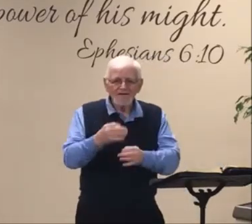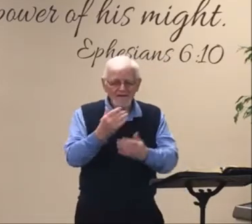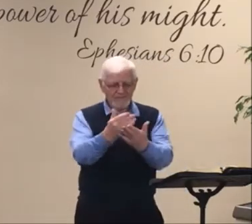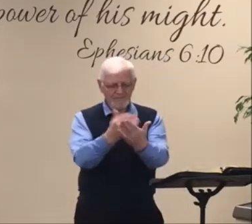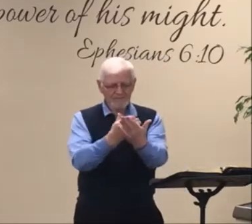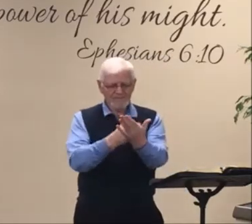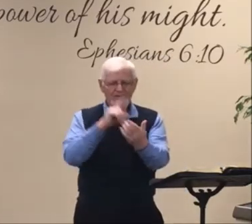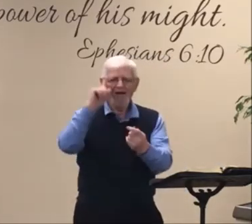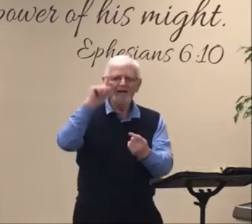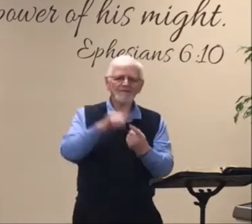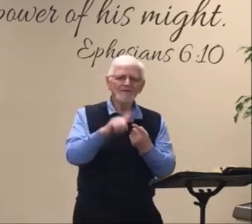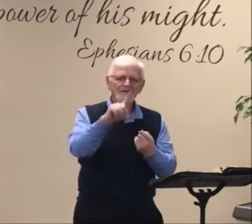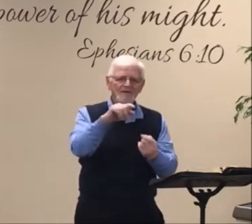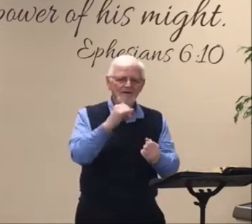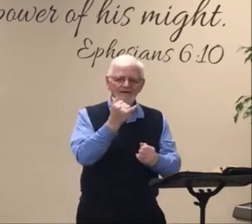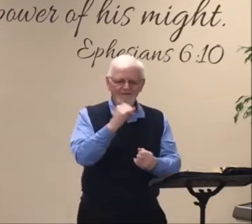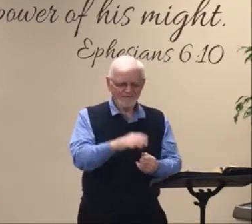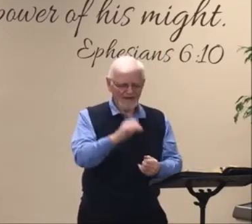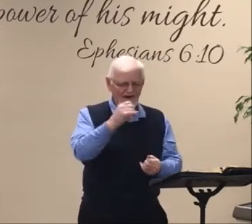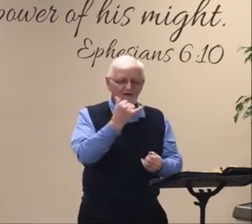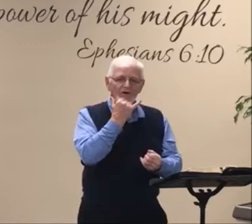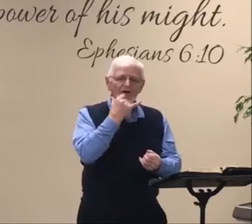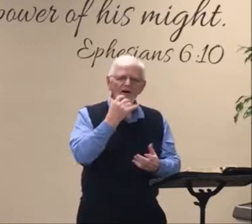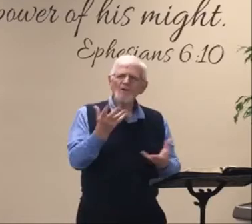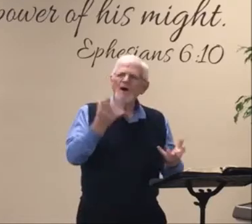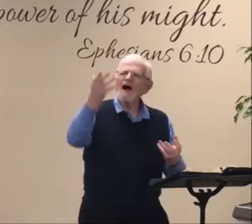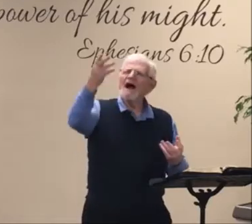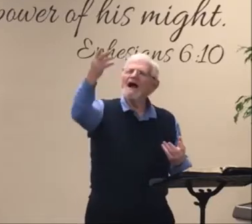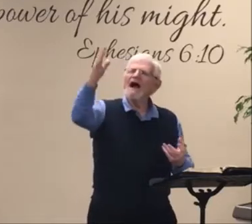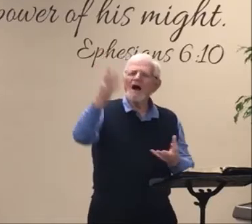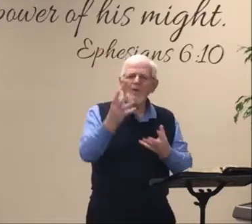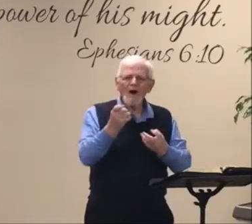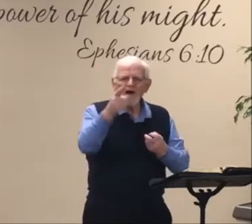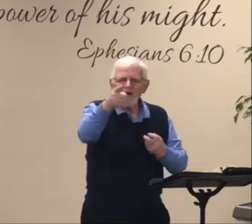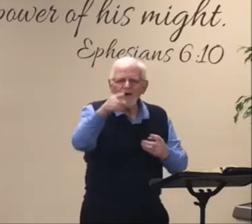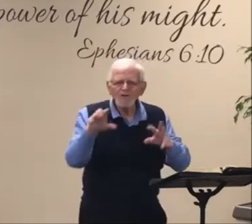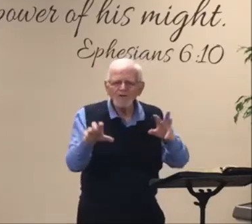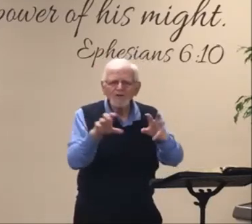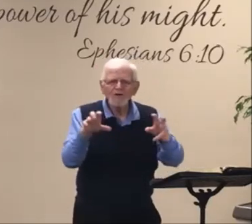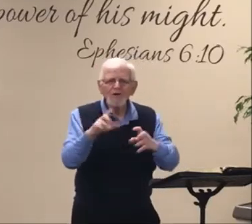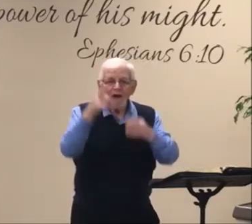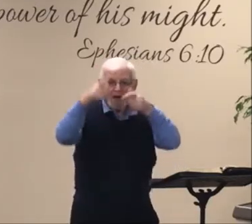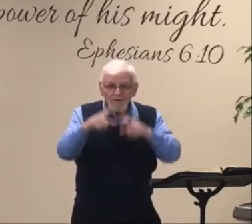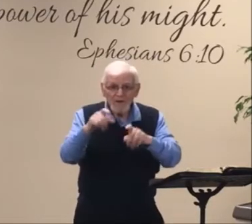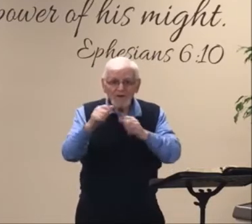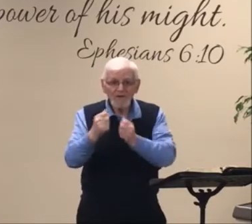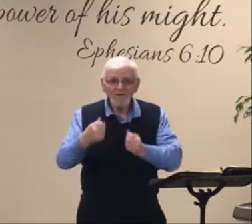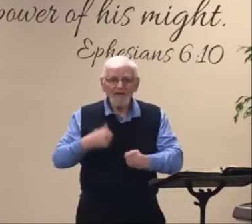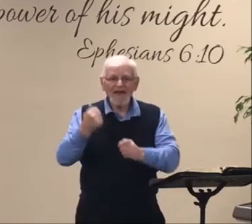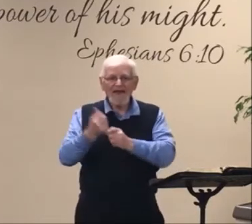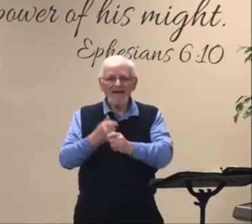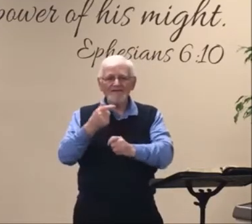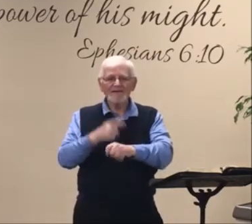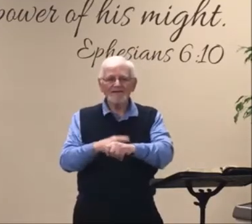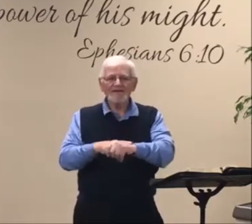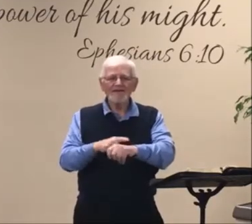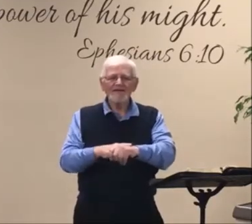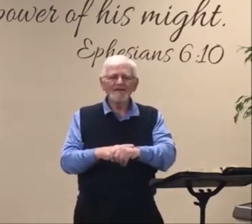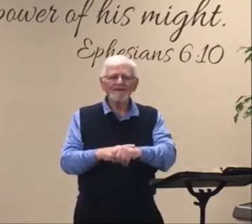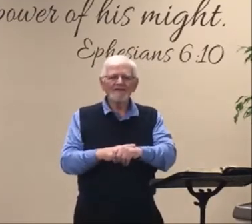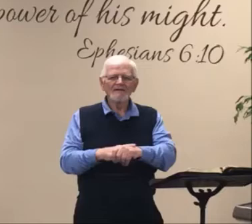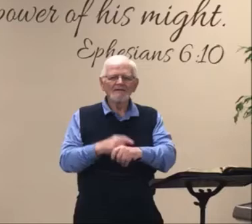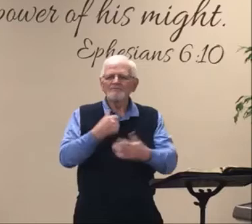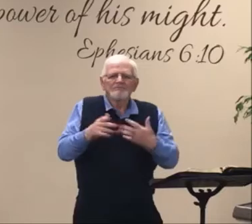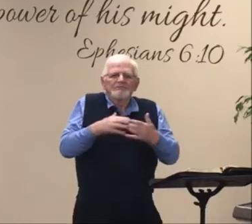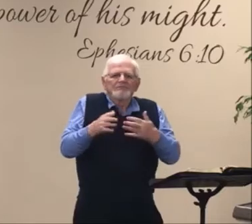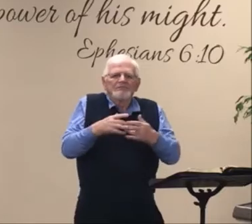till you find something wrong? What does God want you to do? It doesn't matter if you agree with me on every 16 things that you have as a list